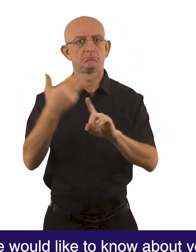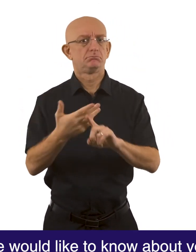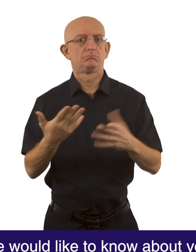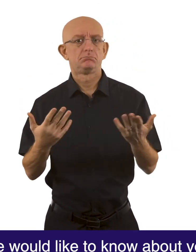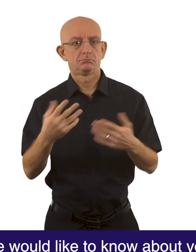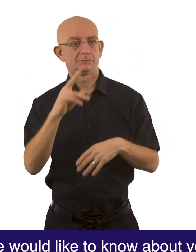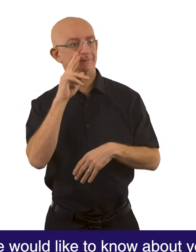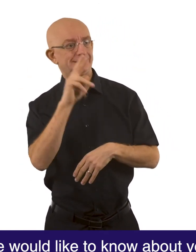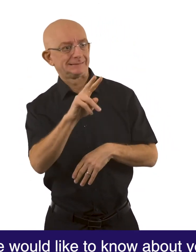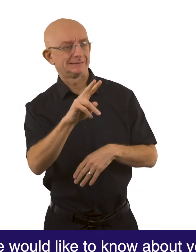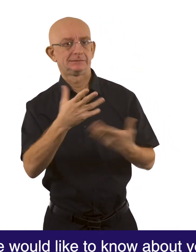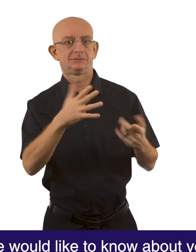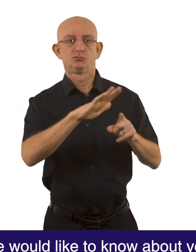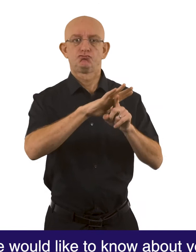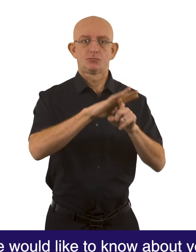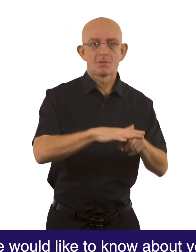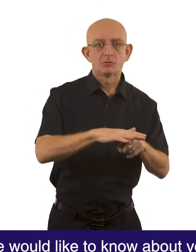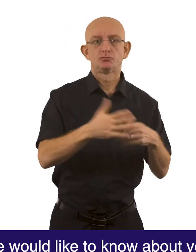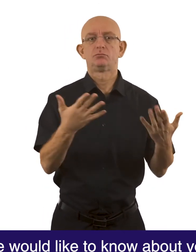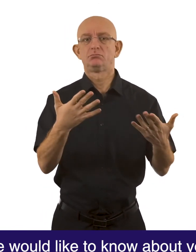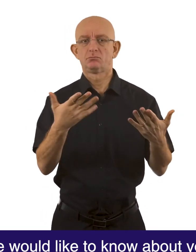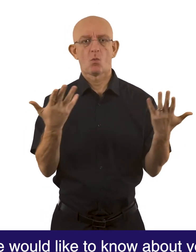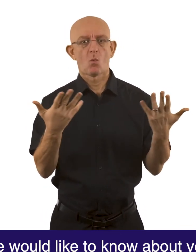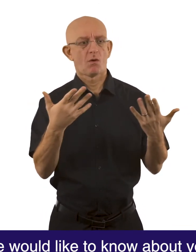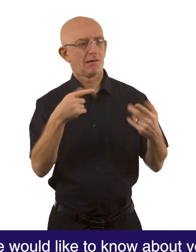witnessing discrimination and abuse towards disabled people,